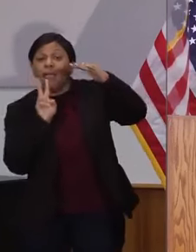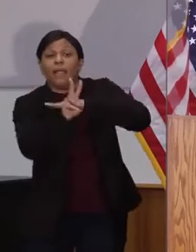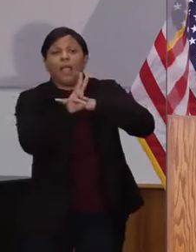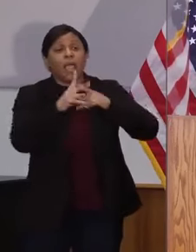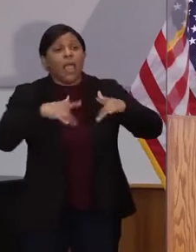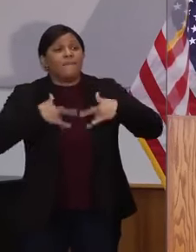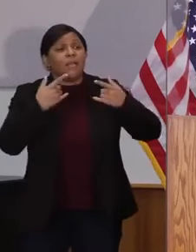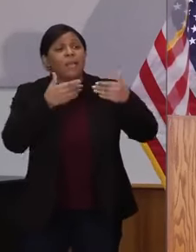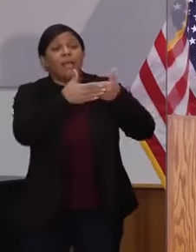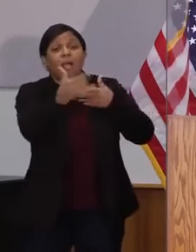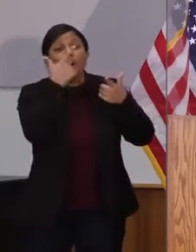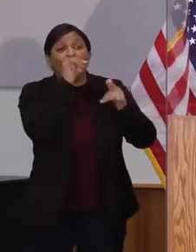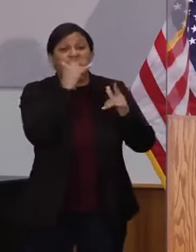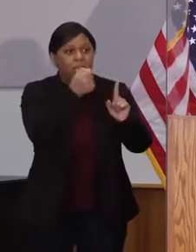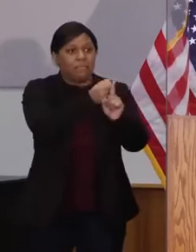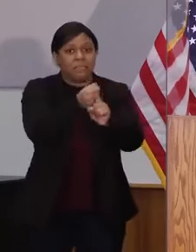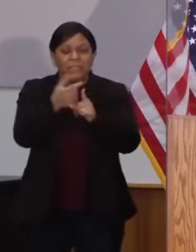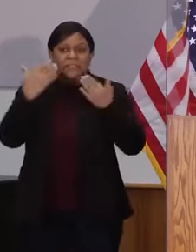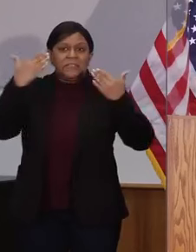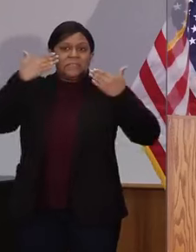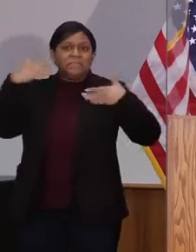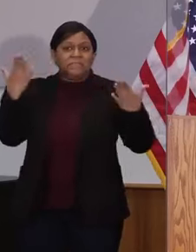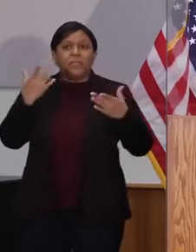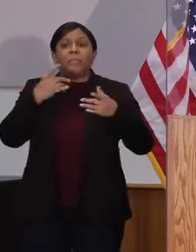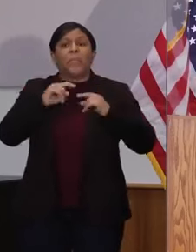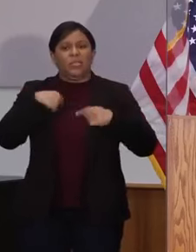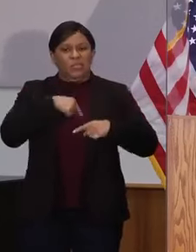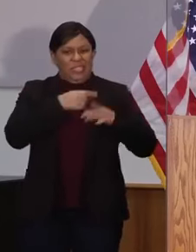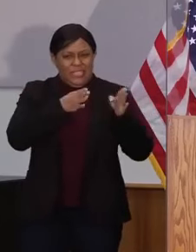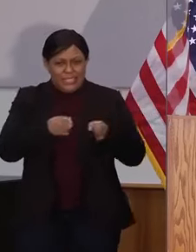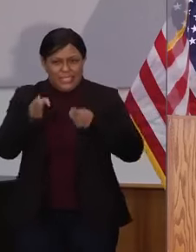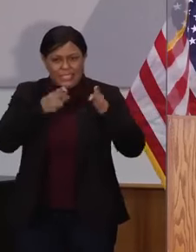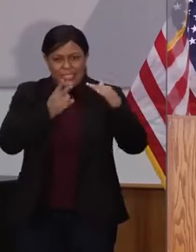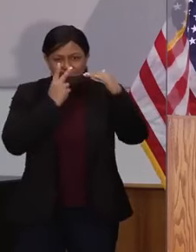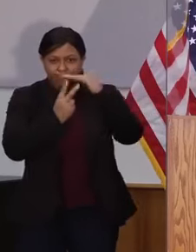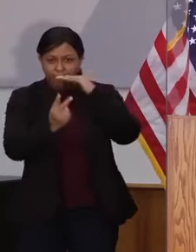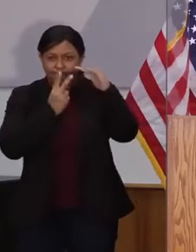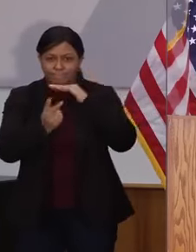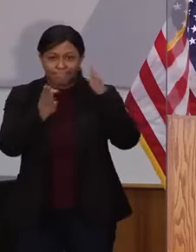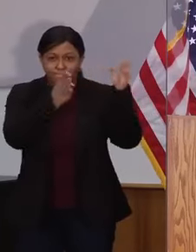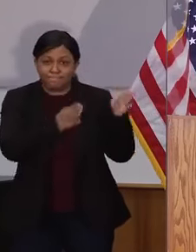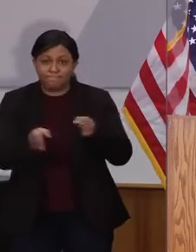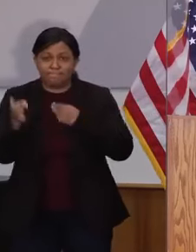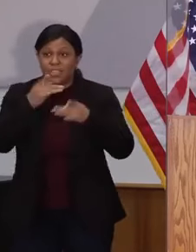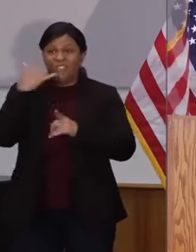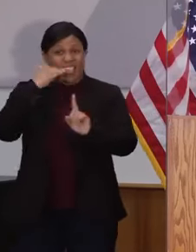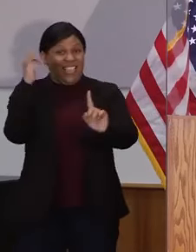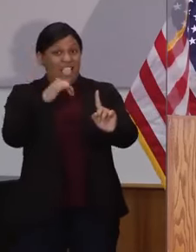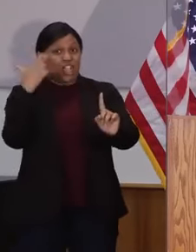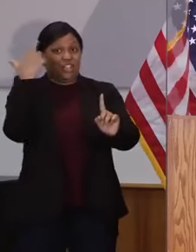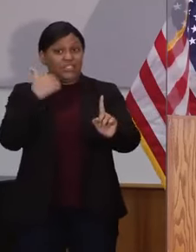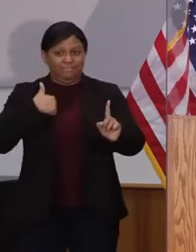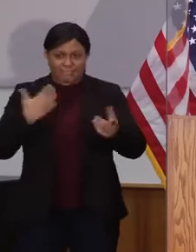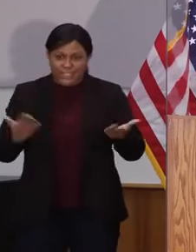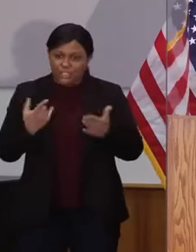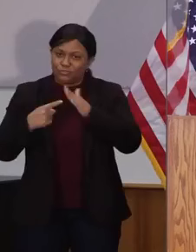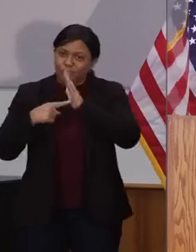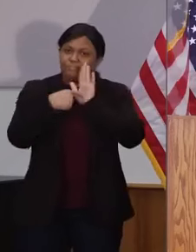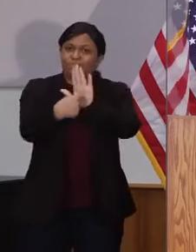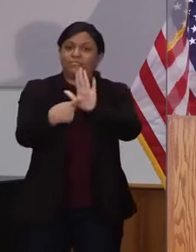we can and prepare accordingly for. So in that vein, I'm here to highlight a proposal that I have asked